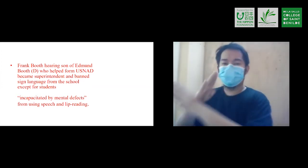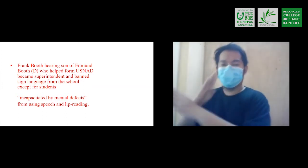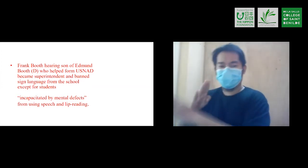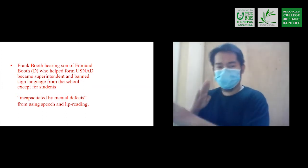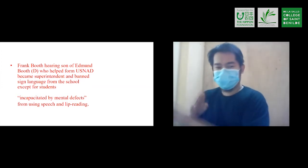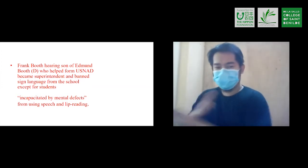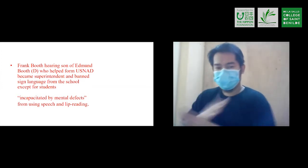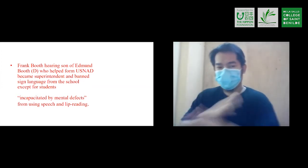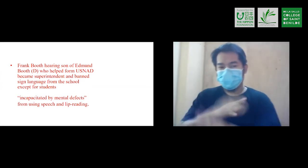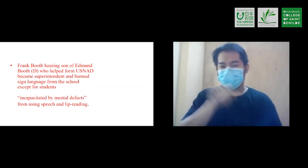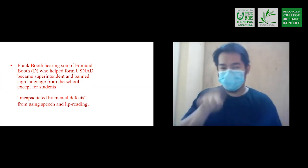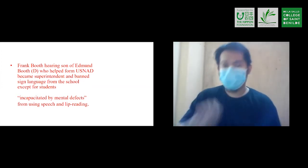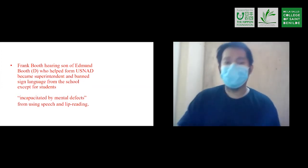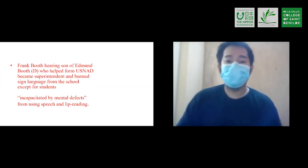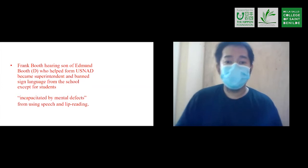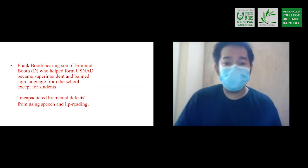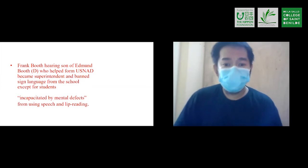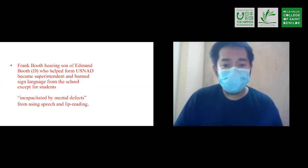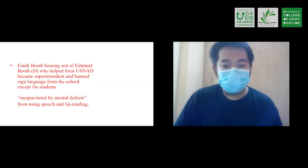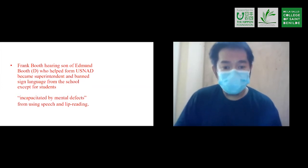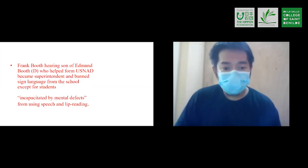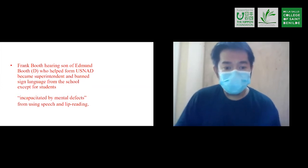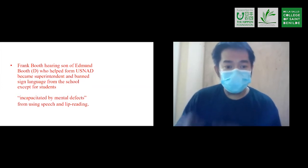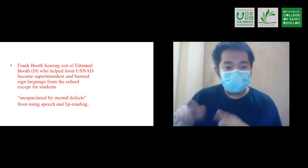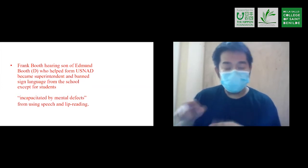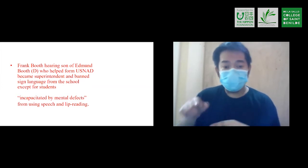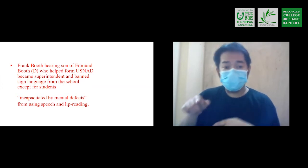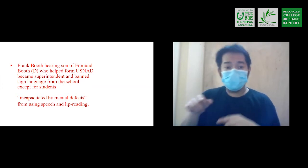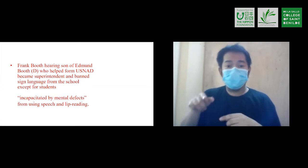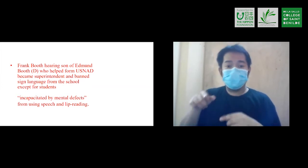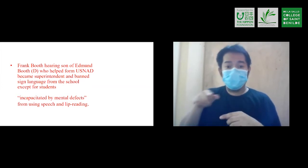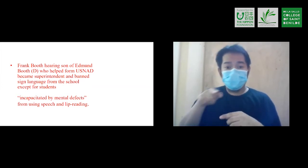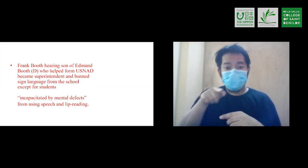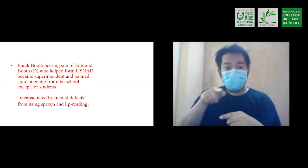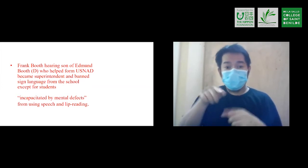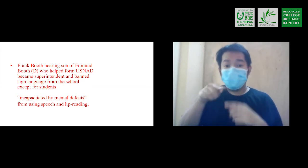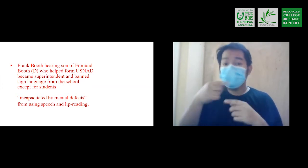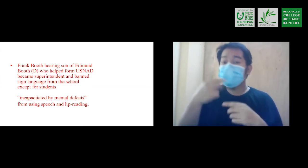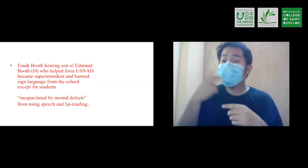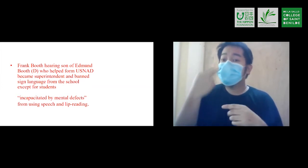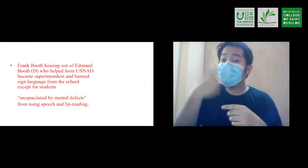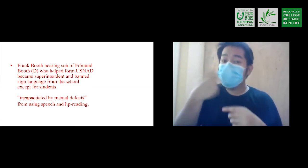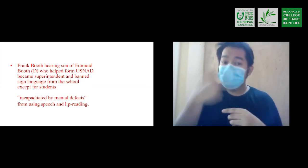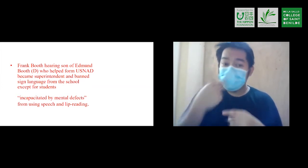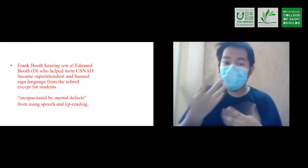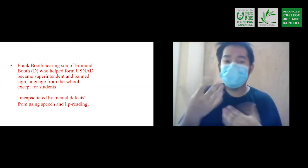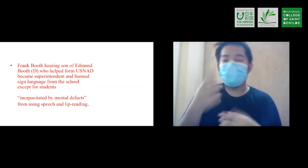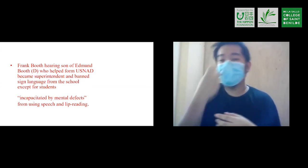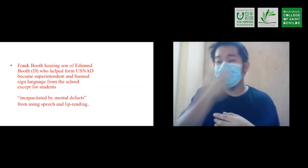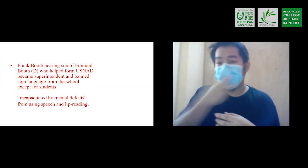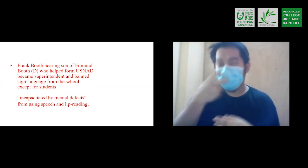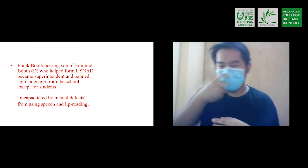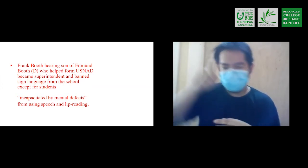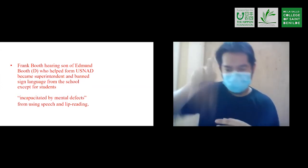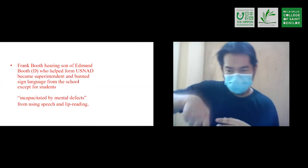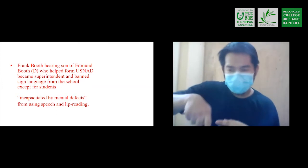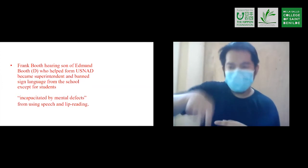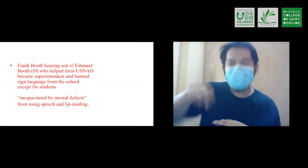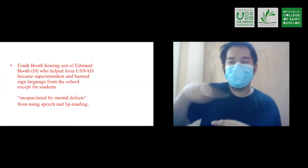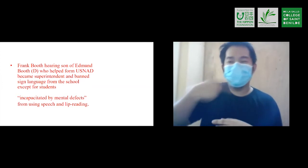Any deaf persons using sign language, well, they were prohibited to use sign language, and they were encouraged to